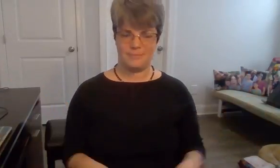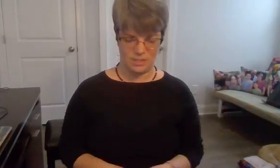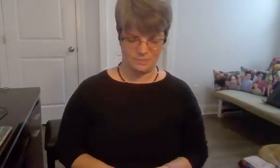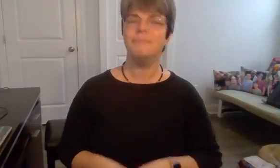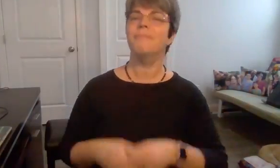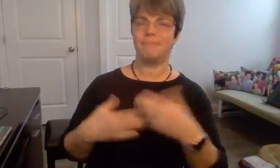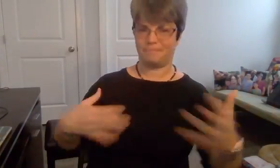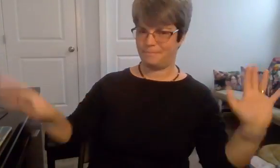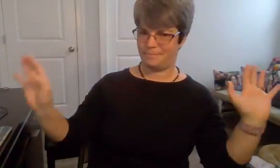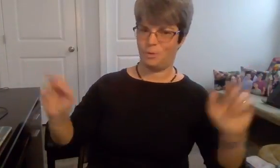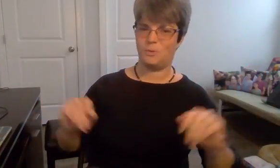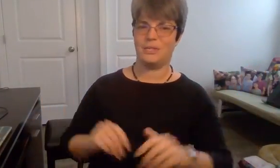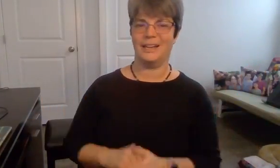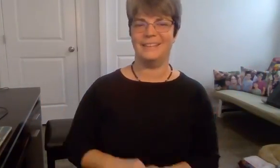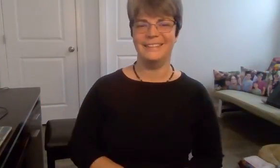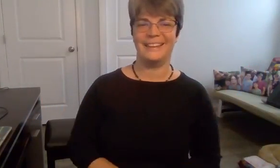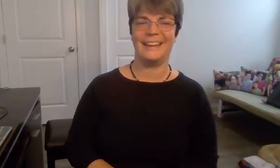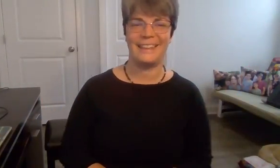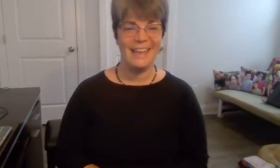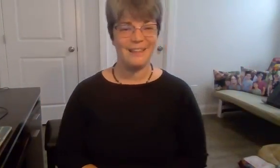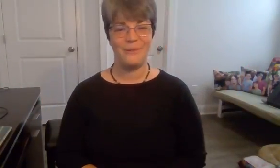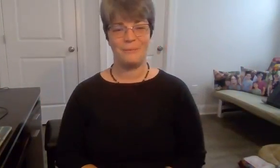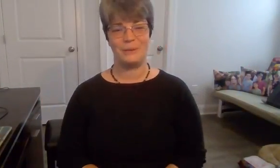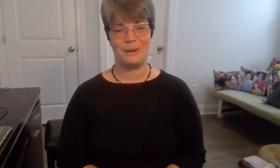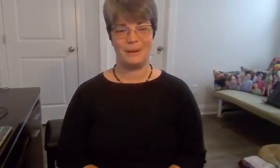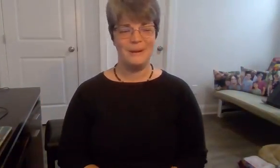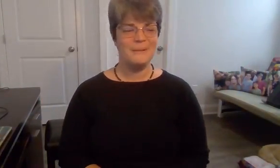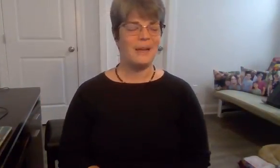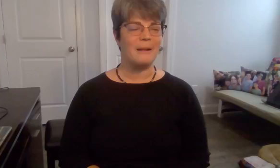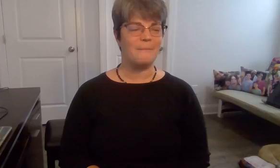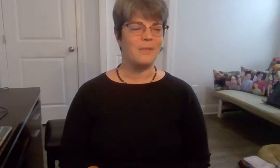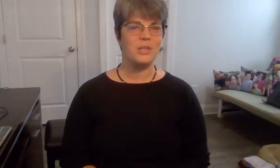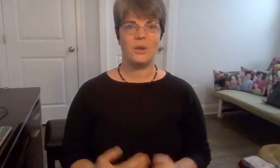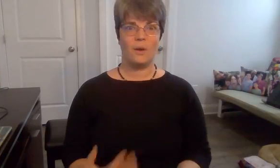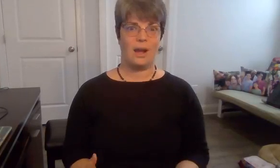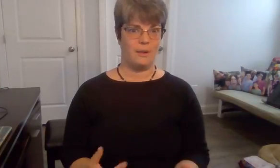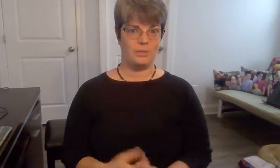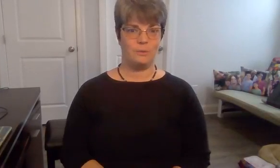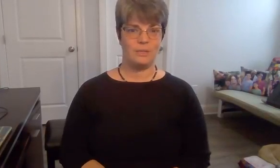She pooped a ton and felt much better. So I was super excited. I was